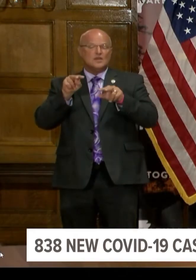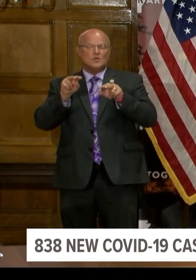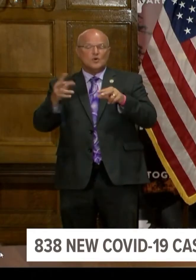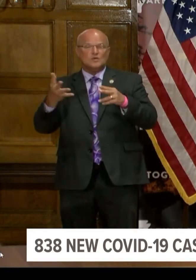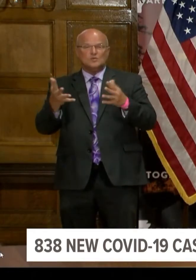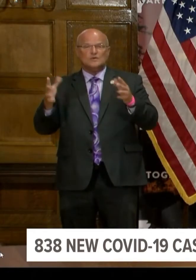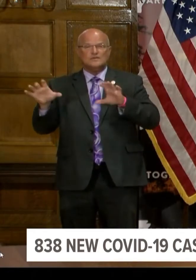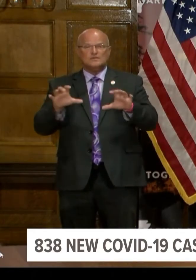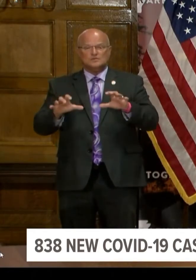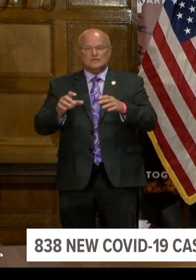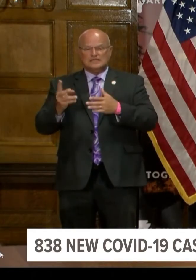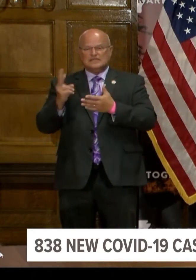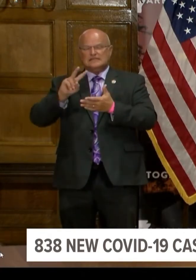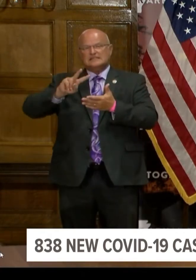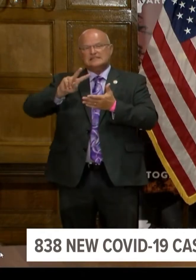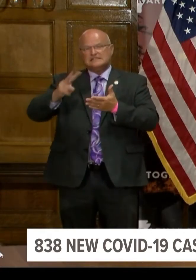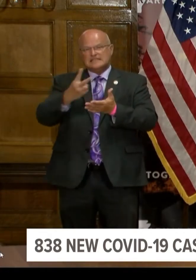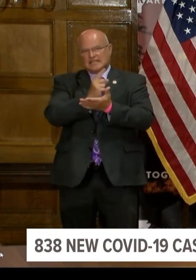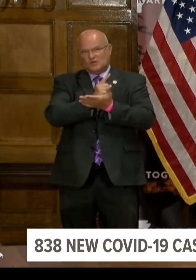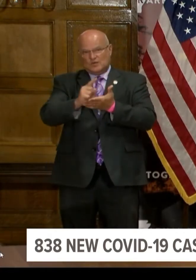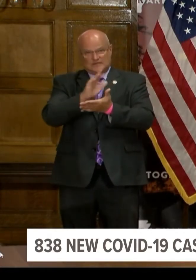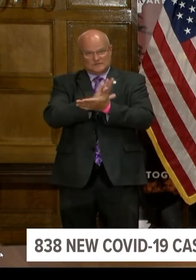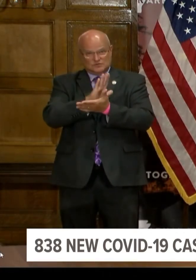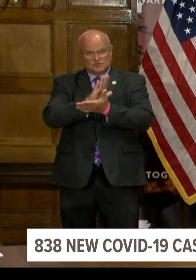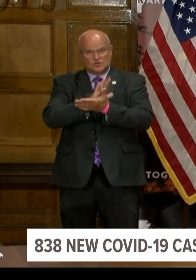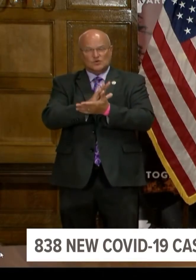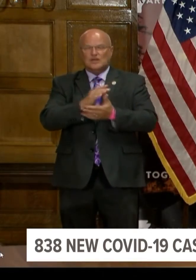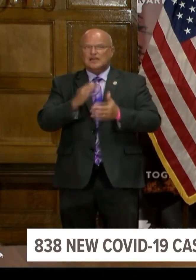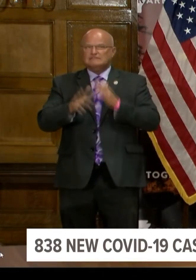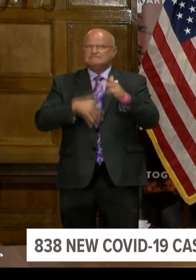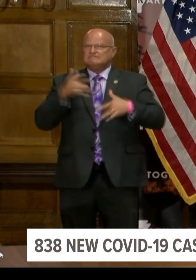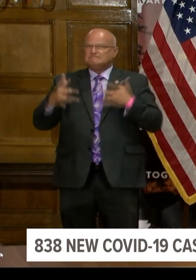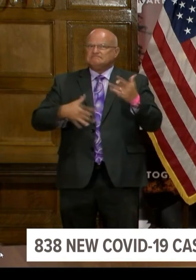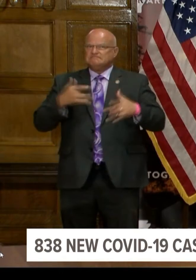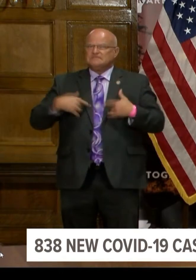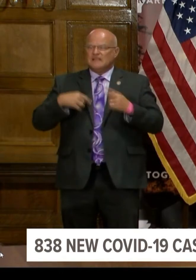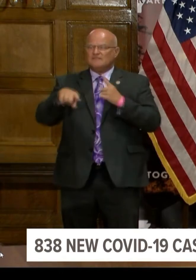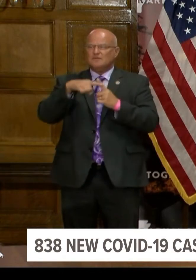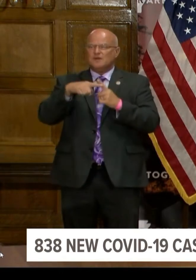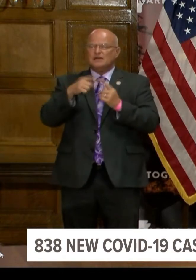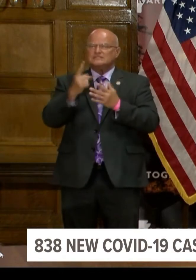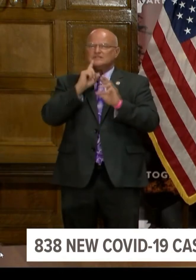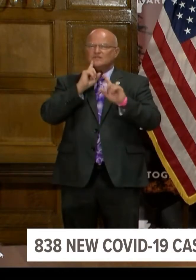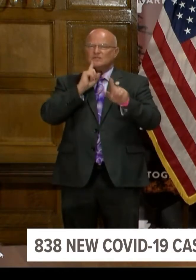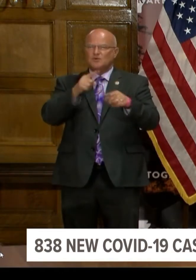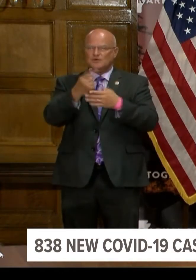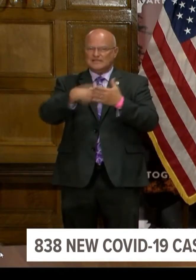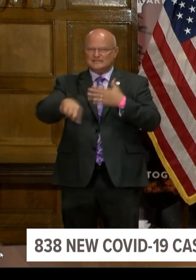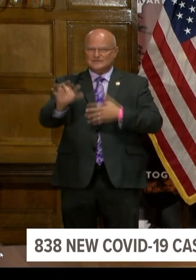into the second week of school, and we look forward to having a very positive report next week as well.